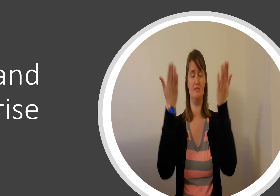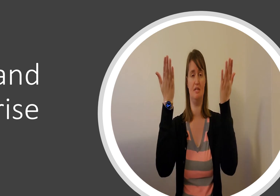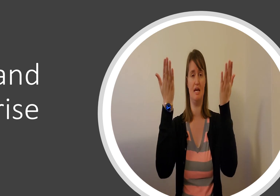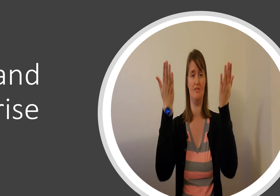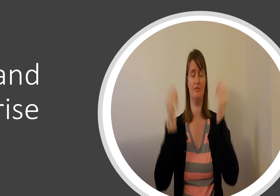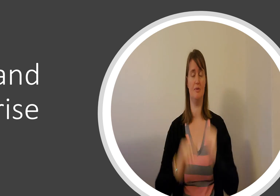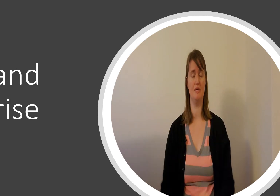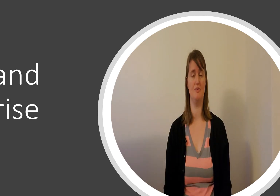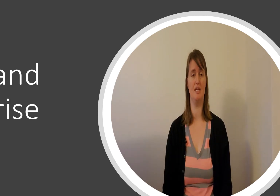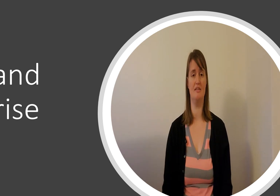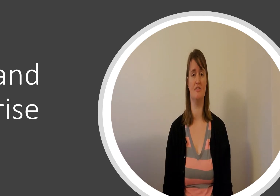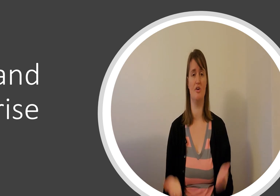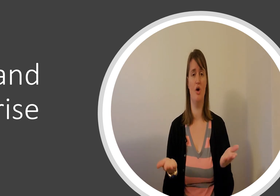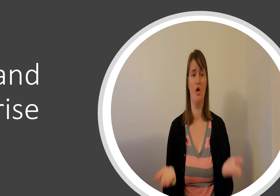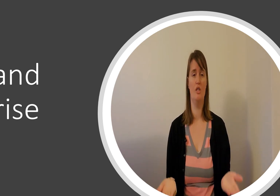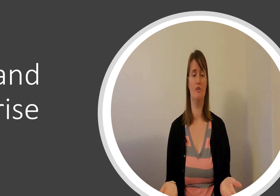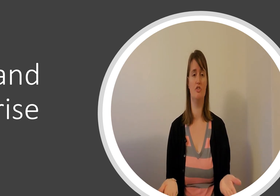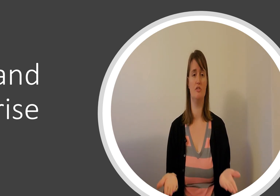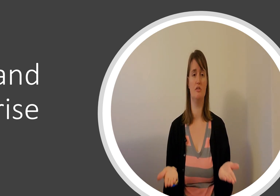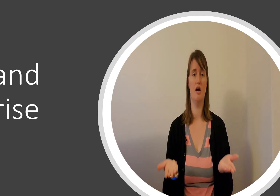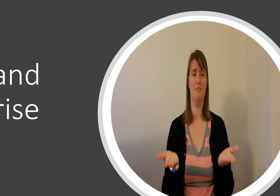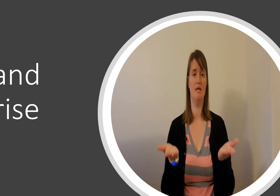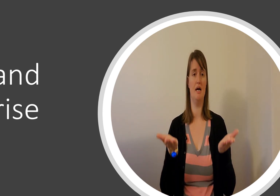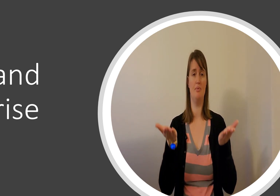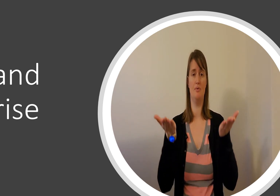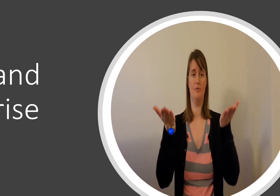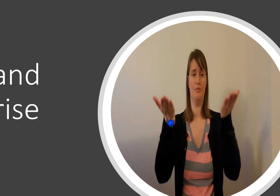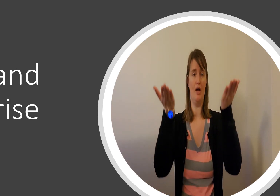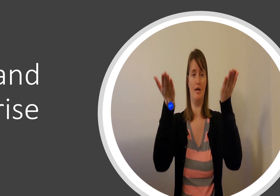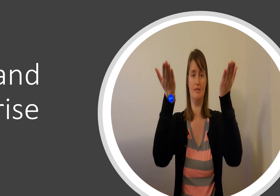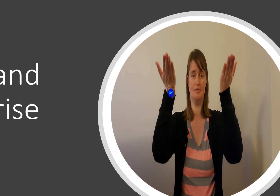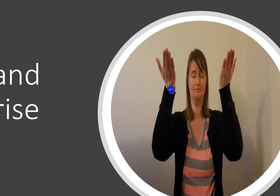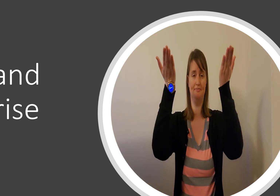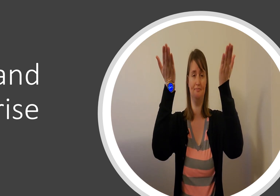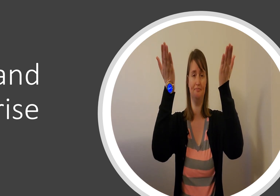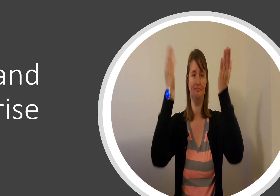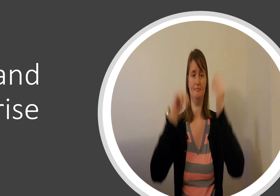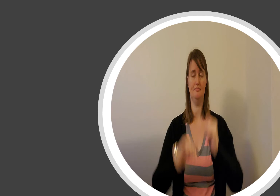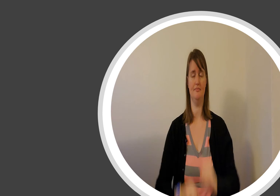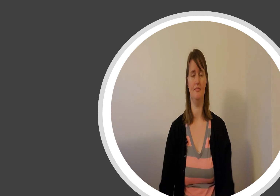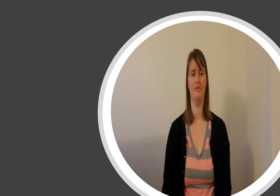them together like we do in that song, they're just coming up. Rise.